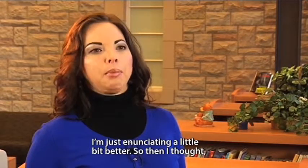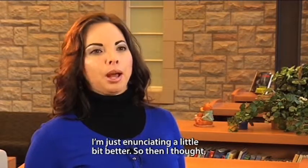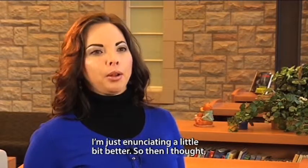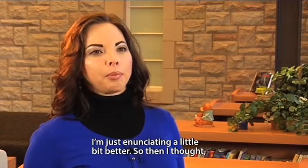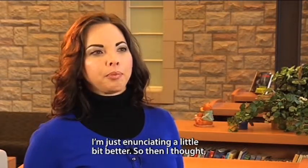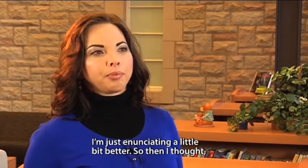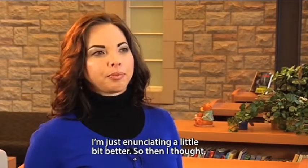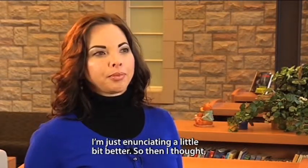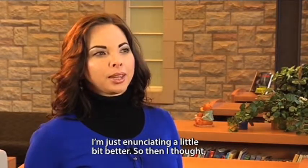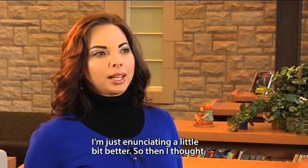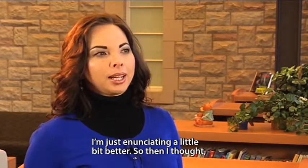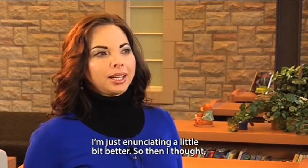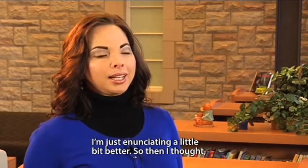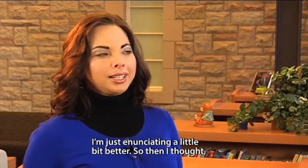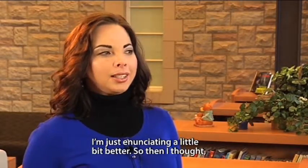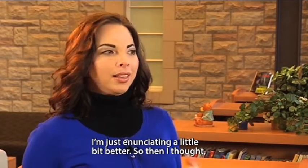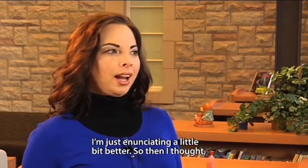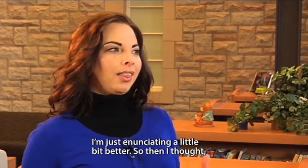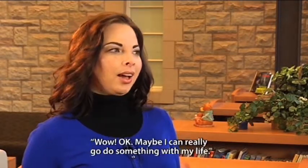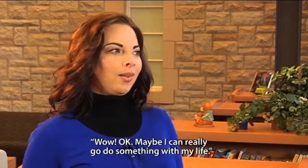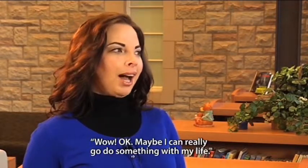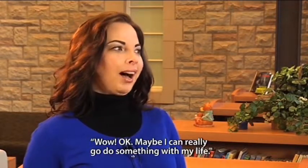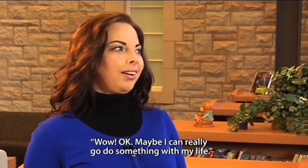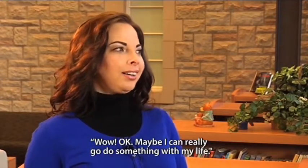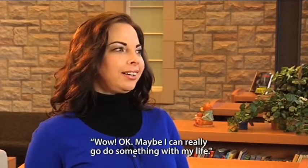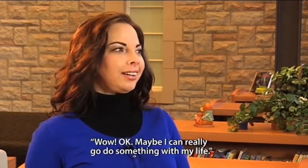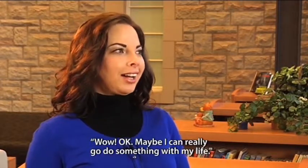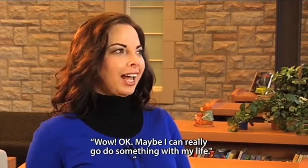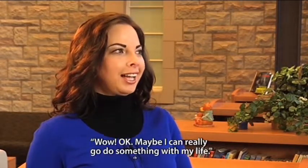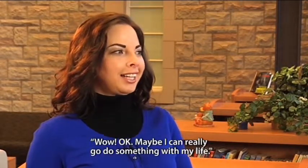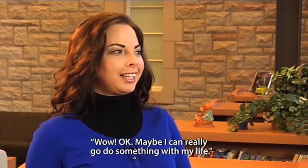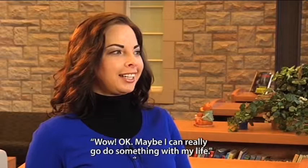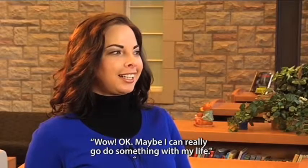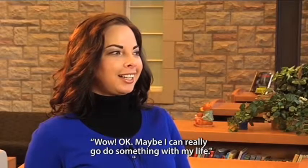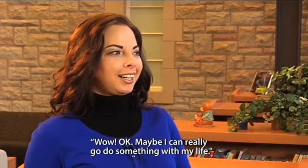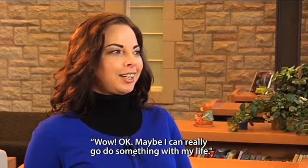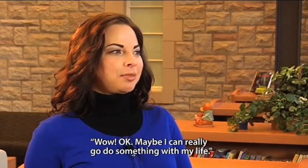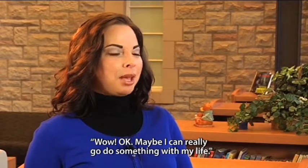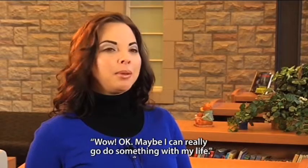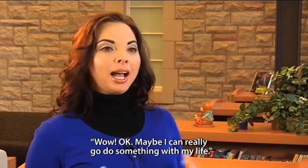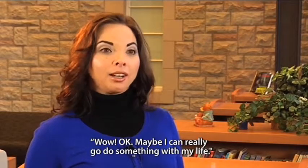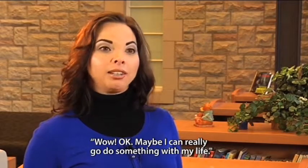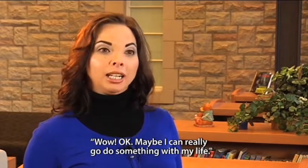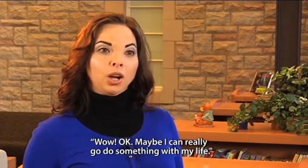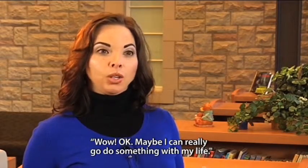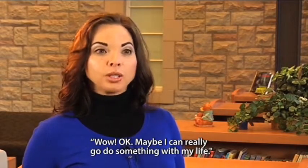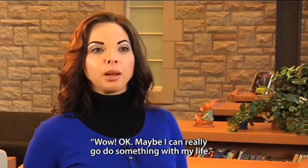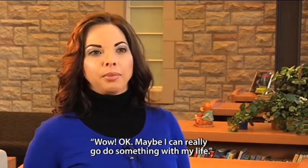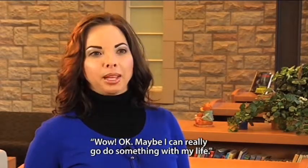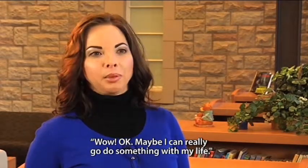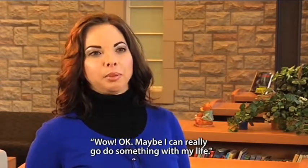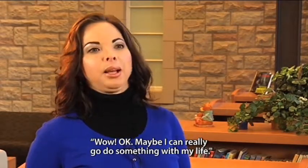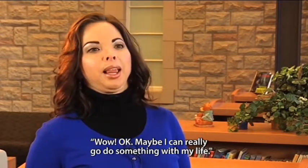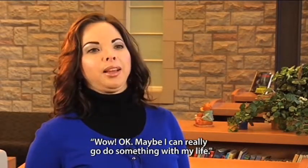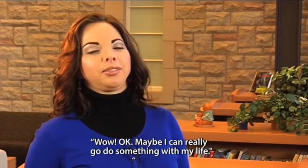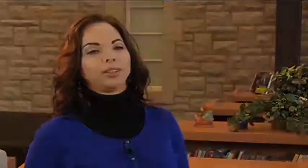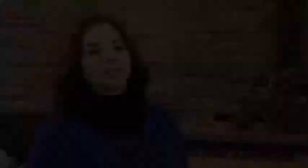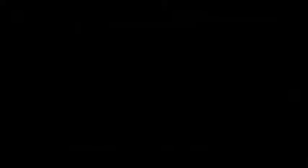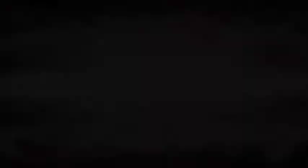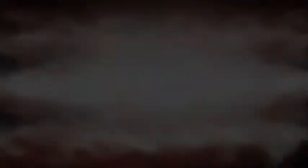better. And then I thought, wow, okay, maybe I could really go do something with my life.